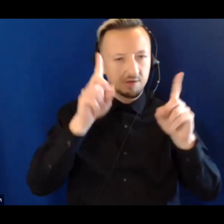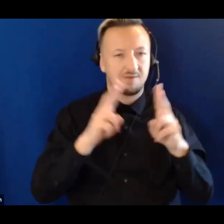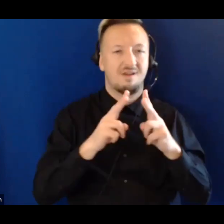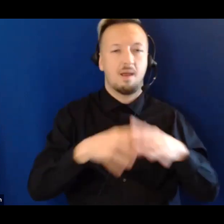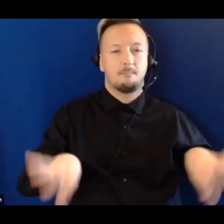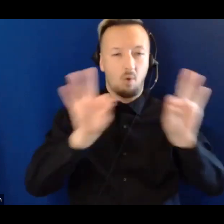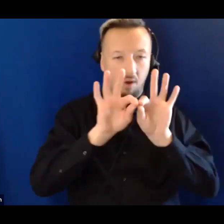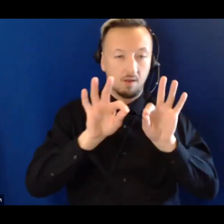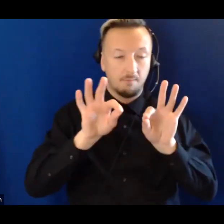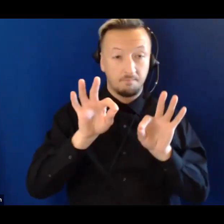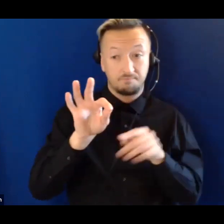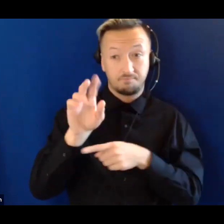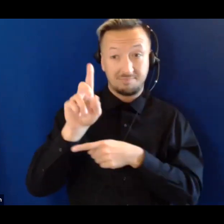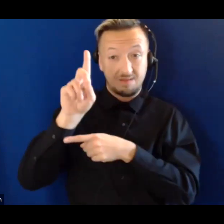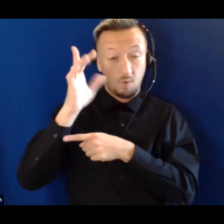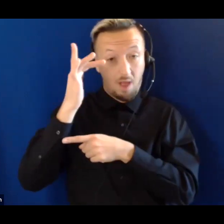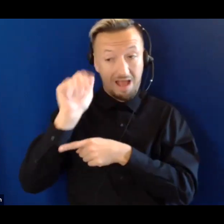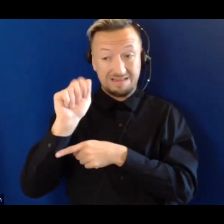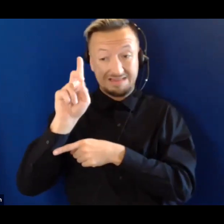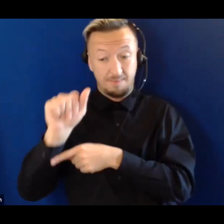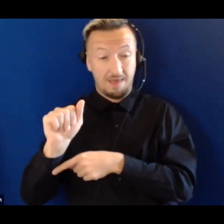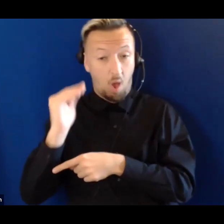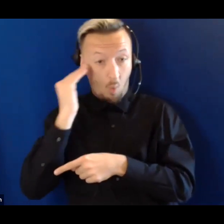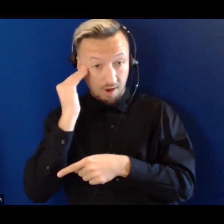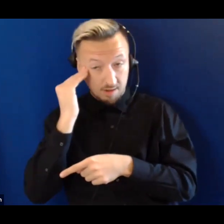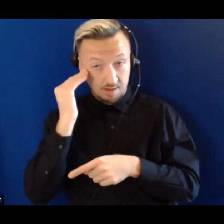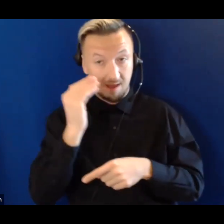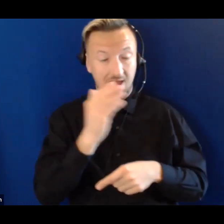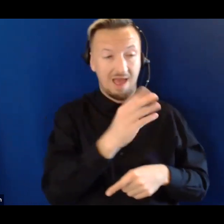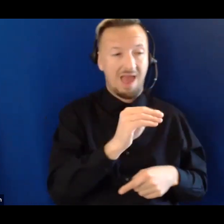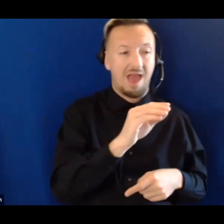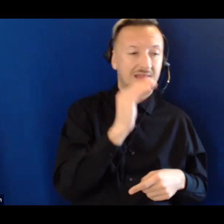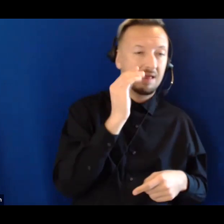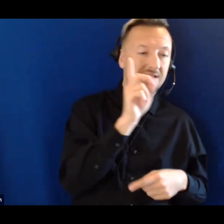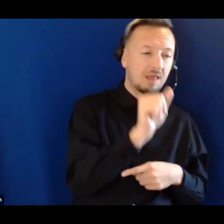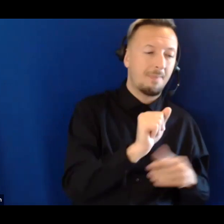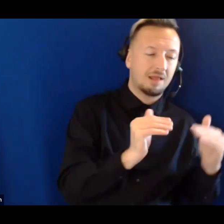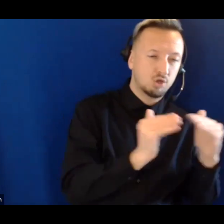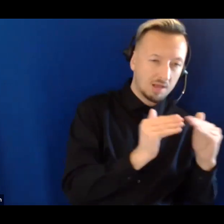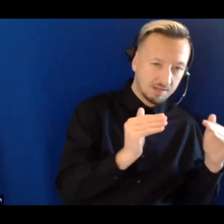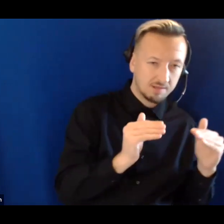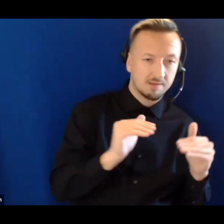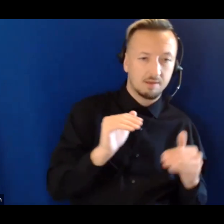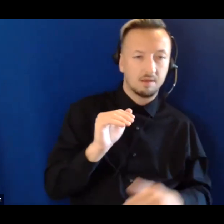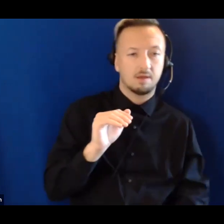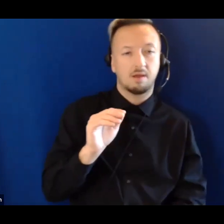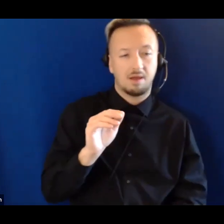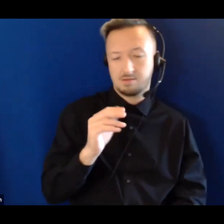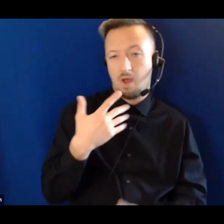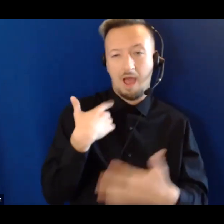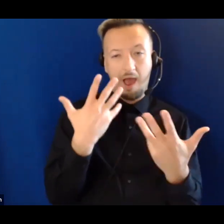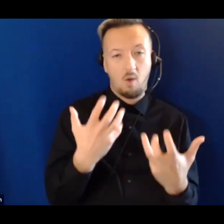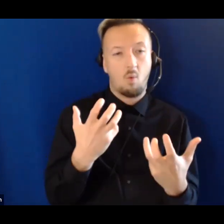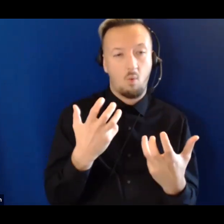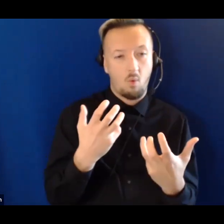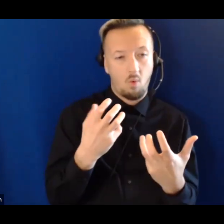important, not only on the disability awareness, but resources and disability justice. So I just want to say